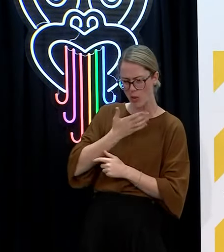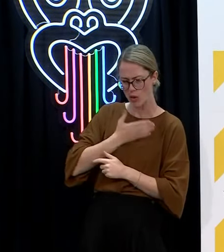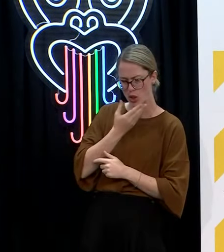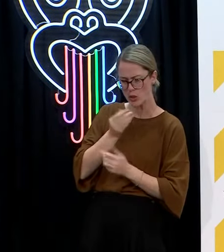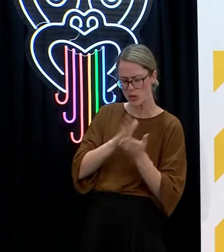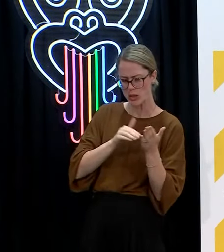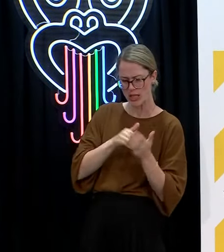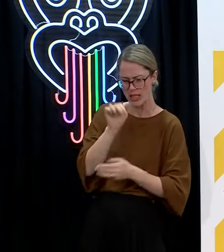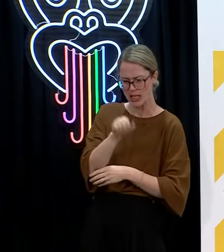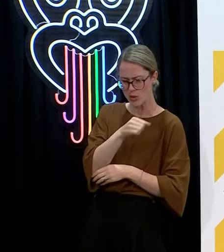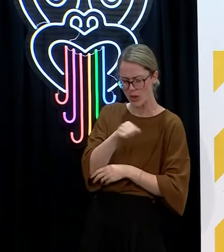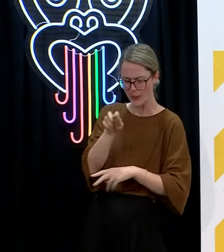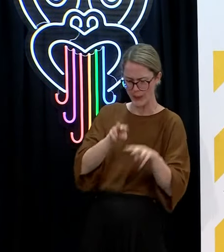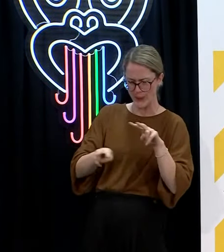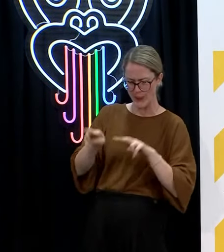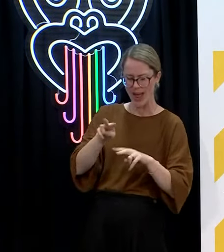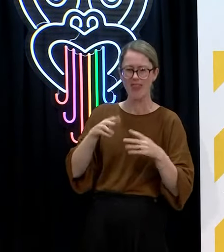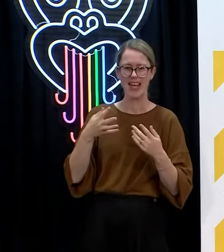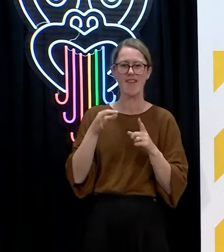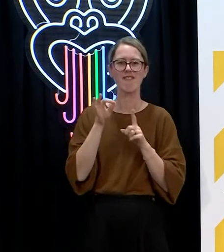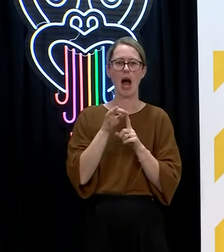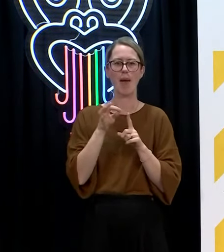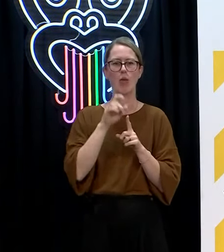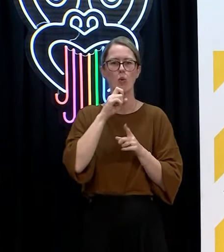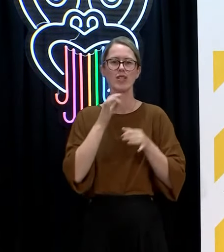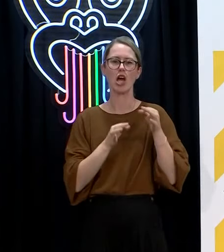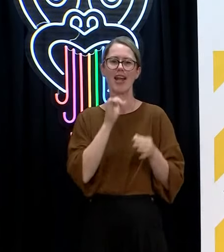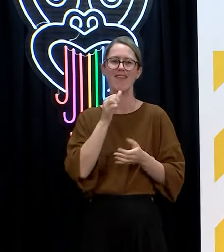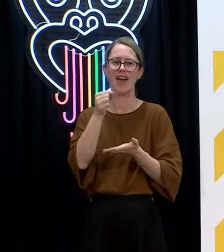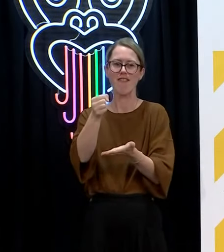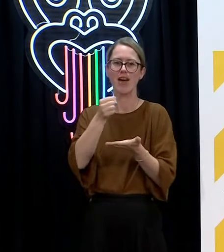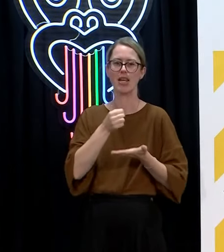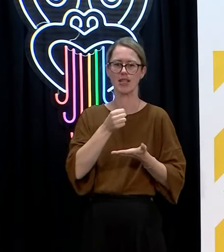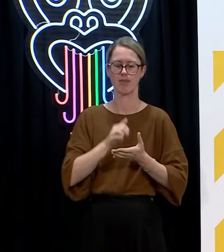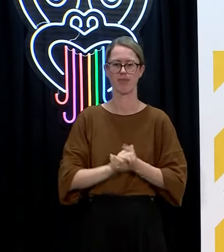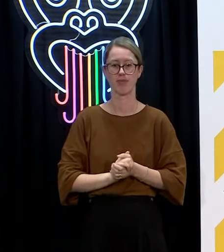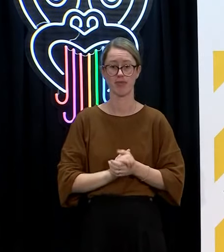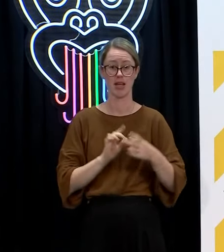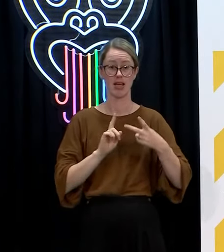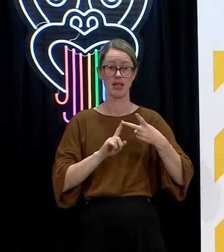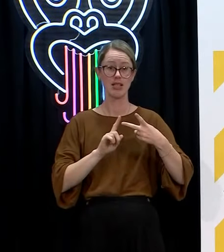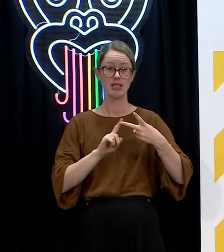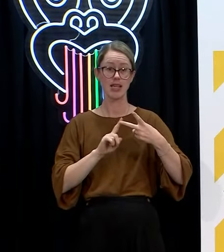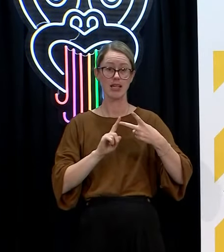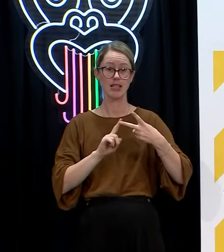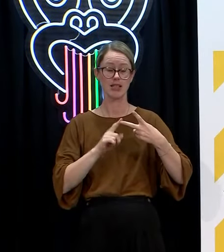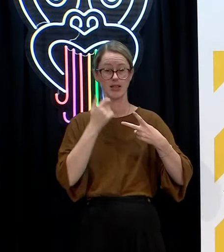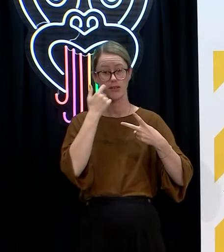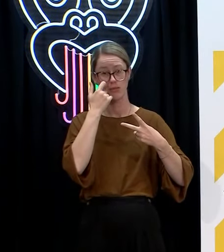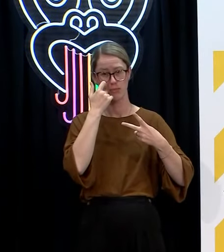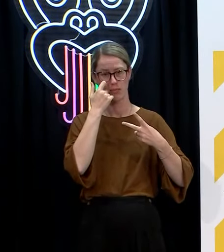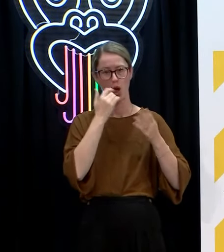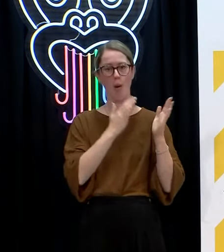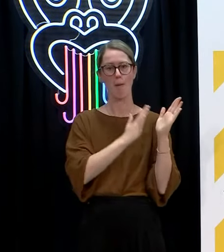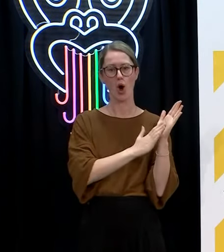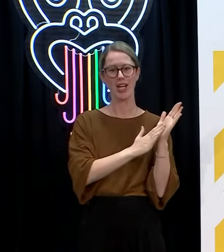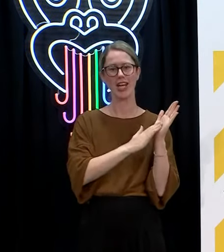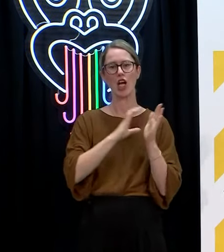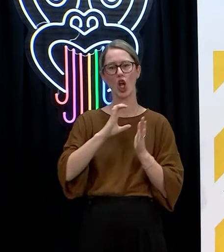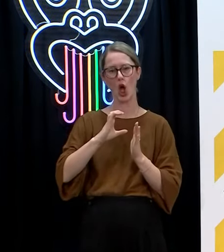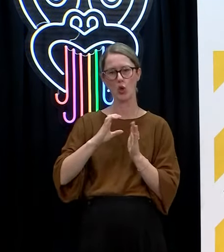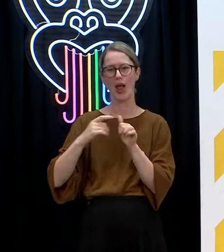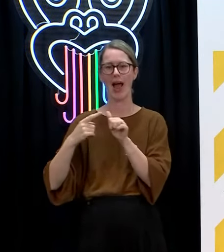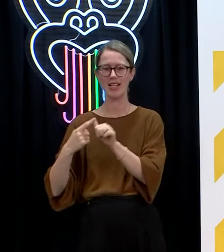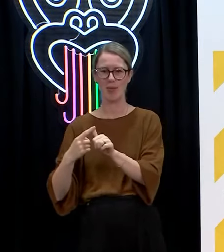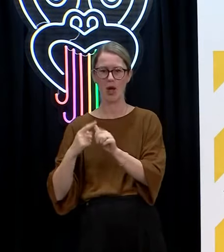in New Zealand, and then Pharmac will move on the funding of it. A second promising monoclonal antibody treatment